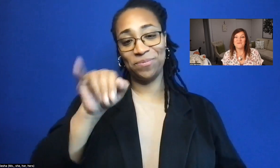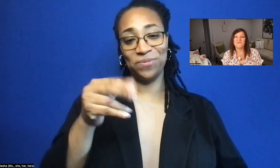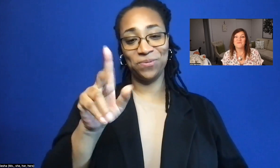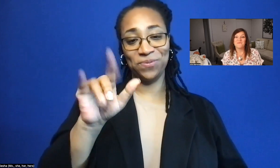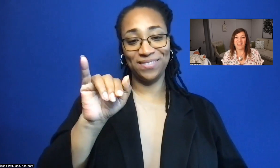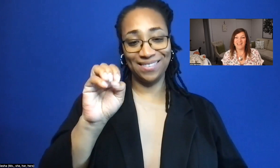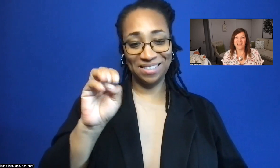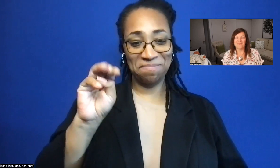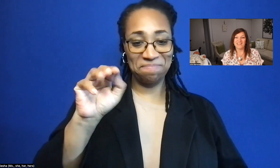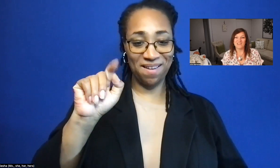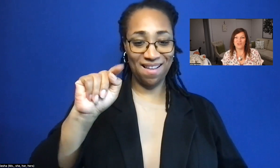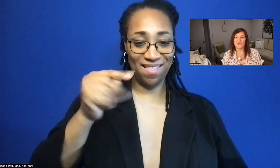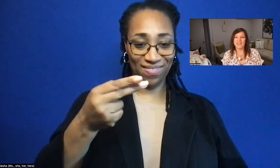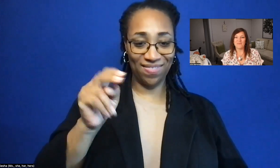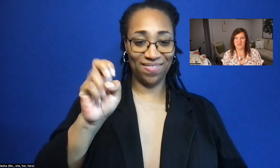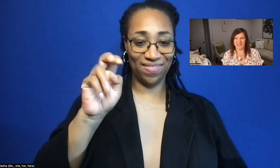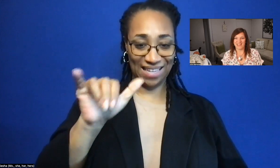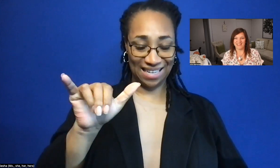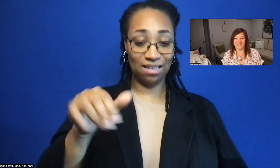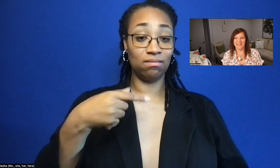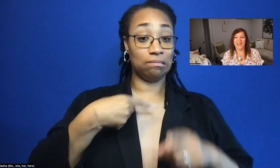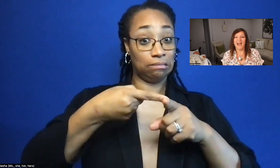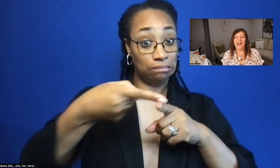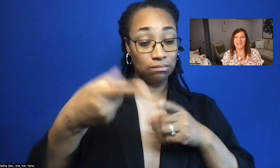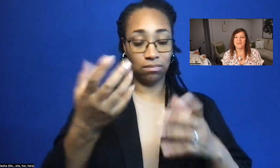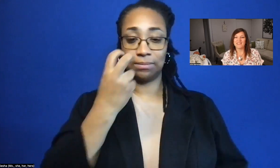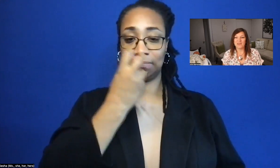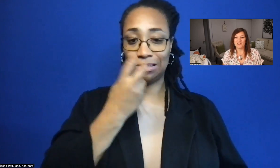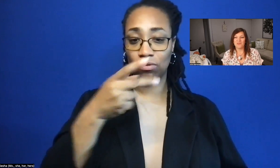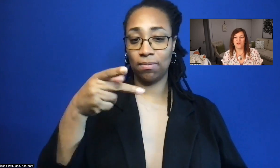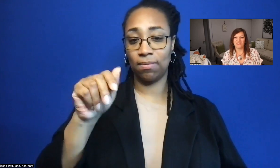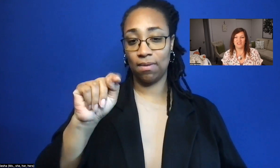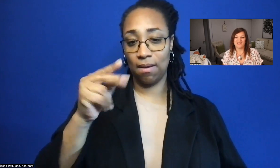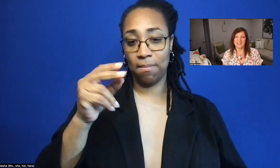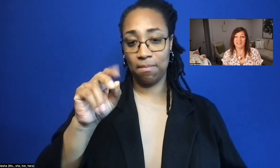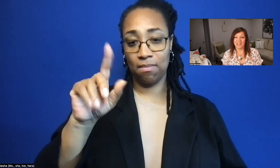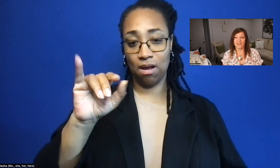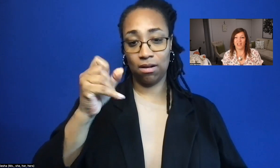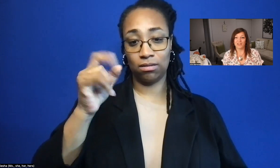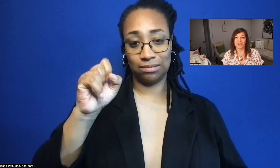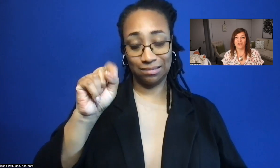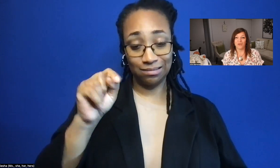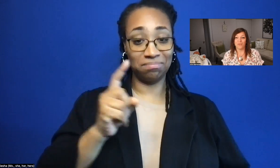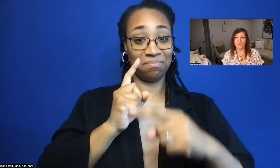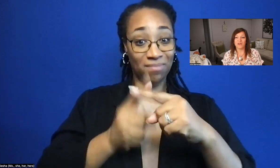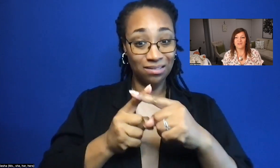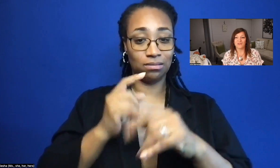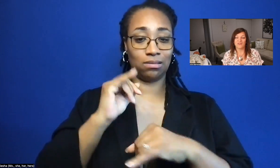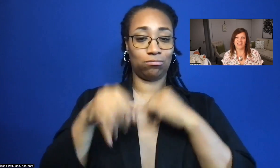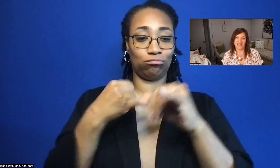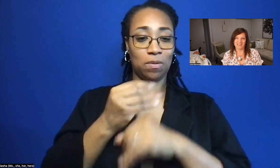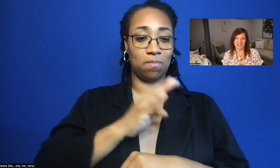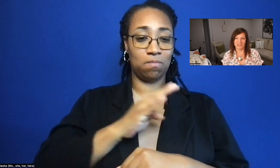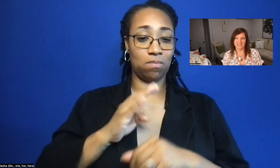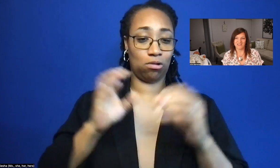Hello, my name is Julie Matheny. I am a speech pathologist and international board